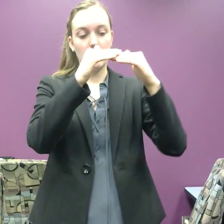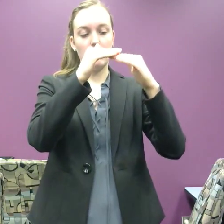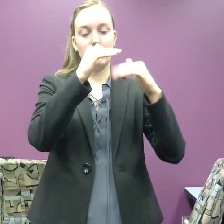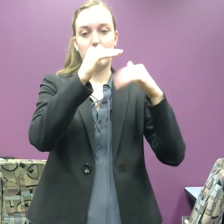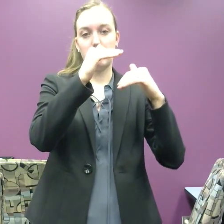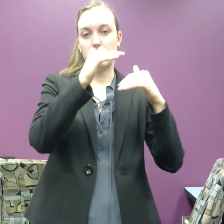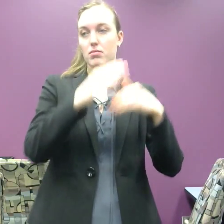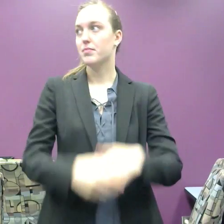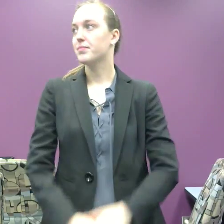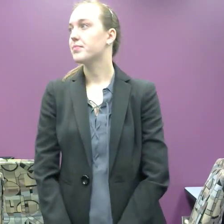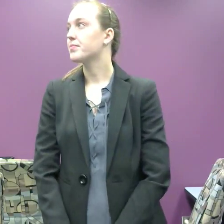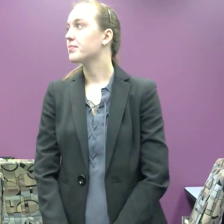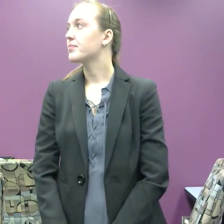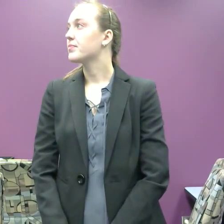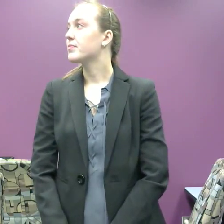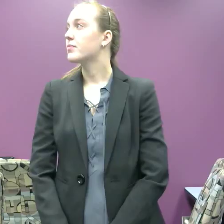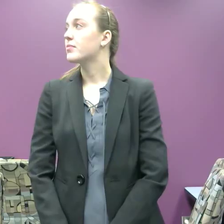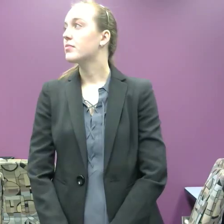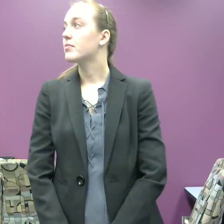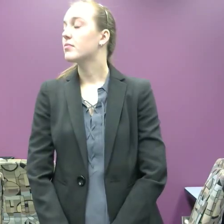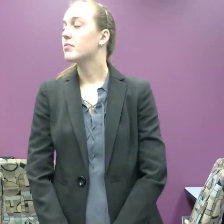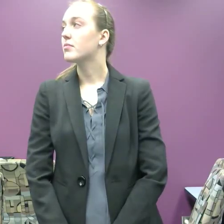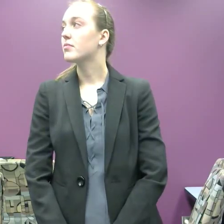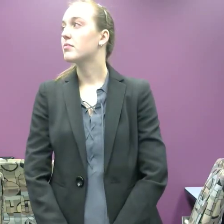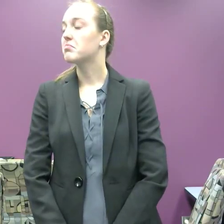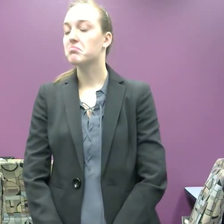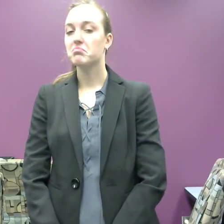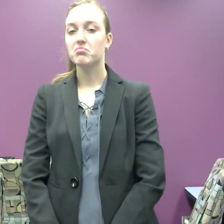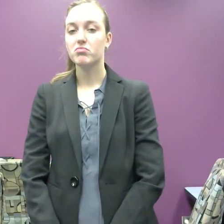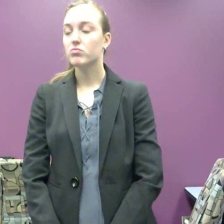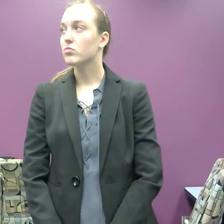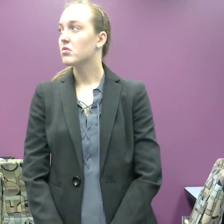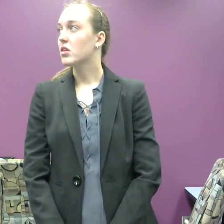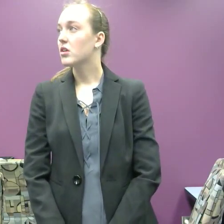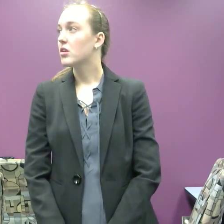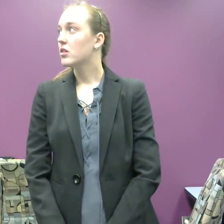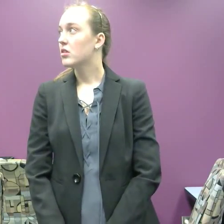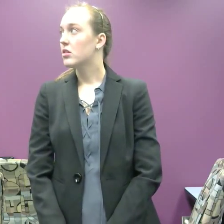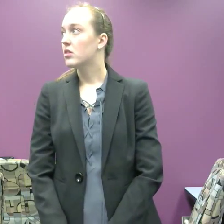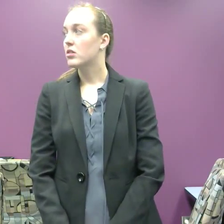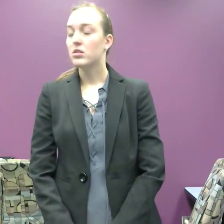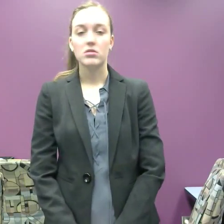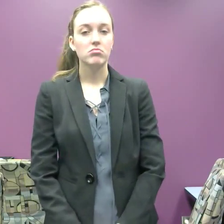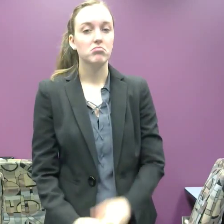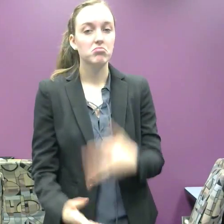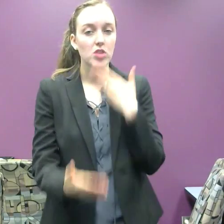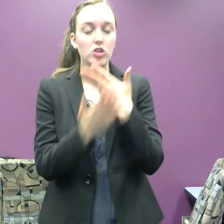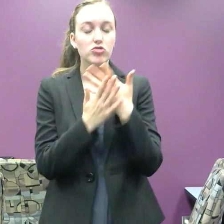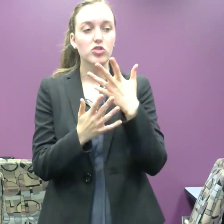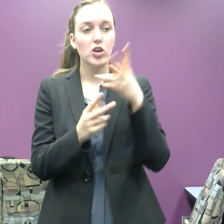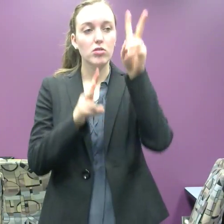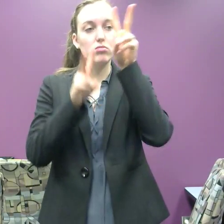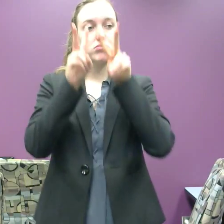numbers below. So that's a good way to find out greater than and less